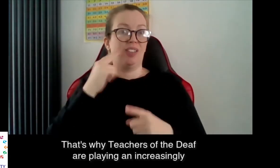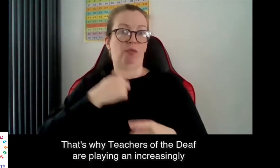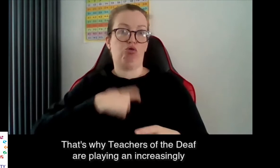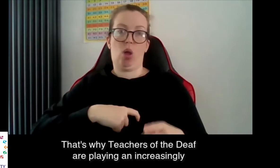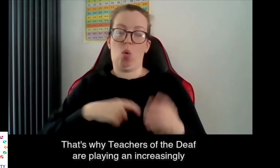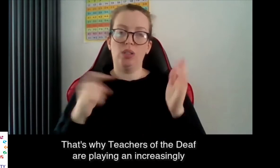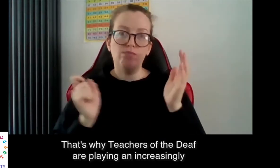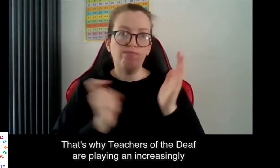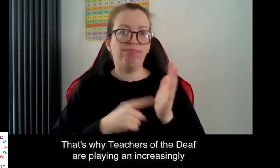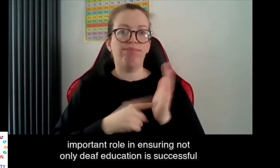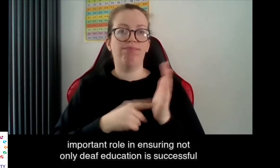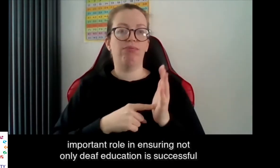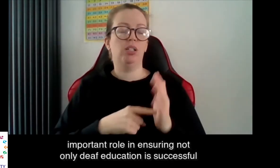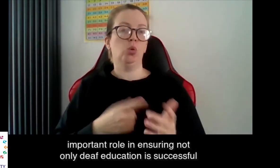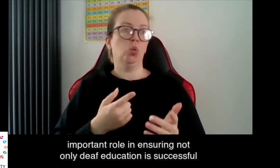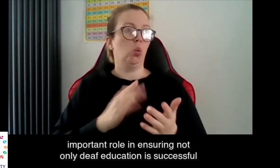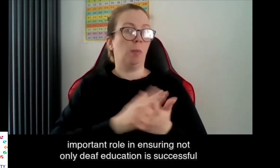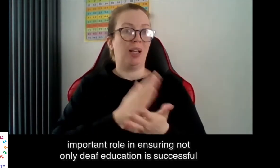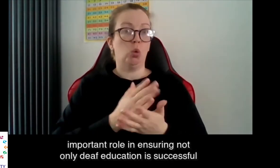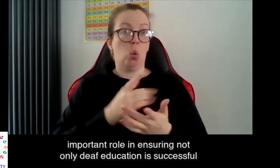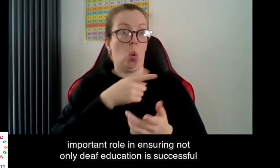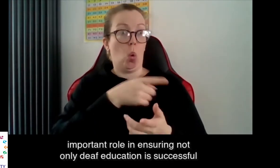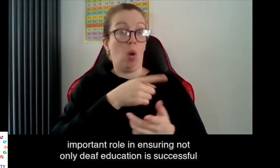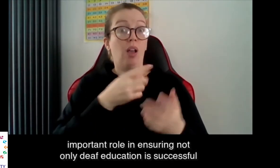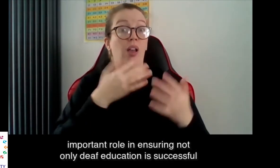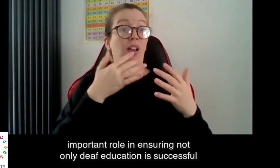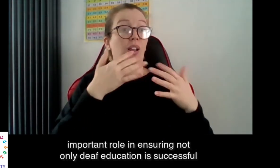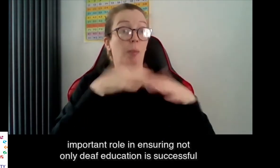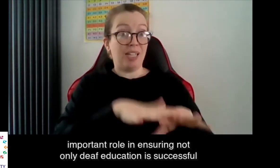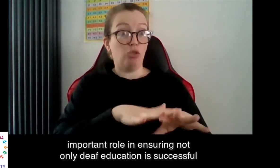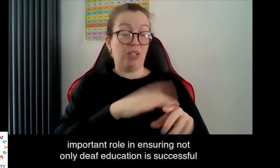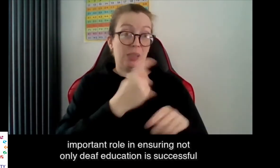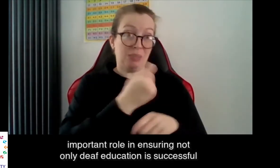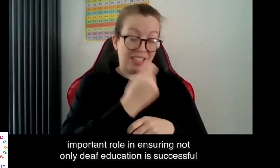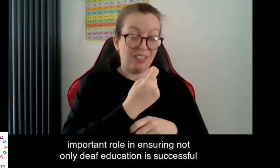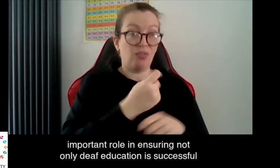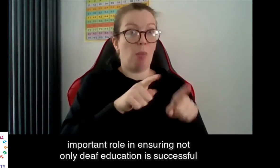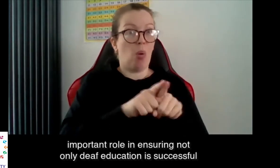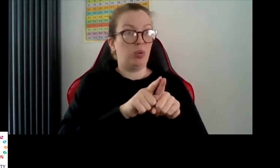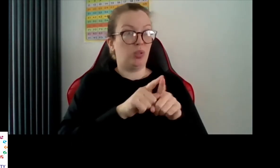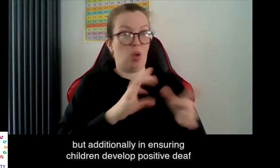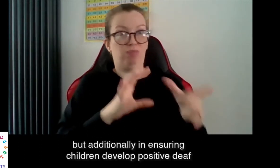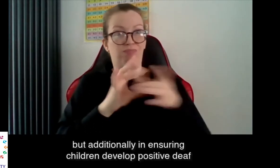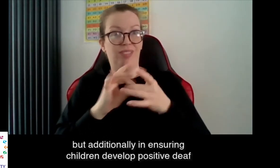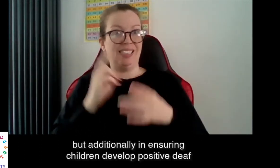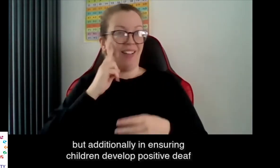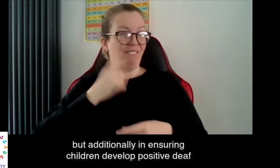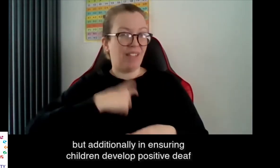playing an increasingly important role in ensuring not only deaf education is successful, but additionally in ensuring